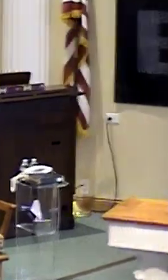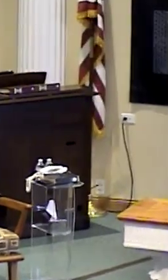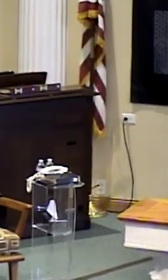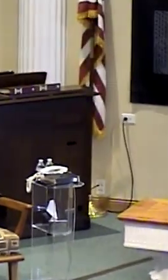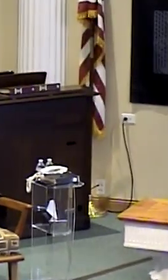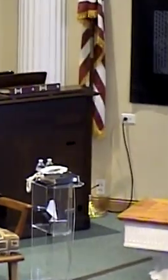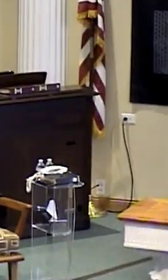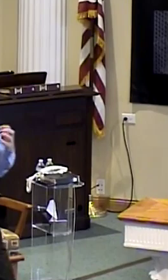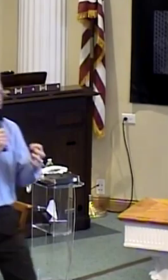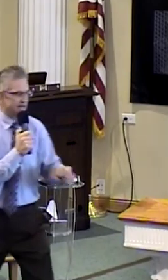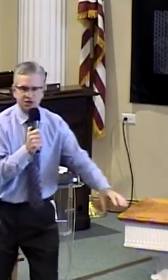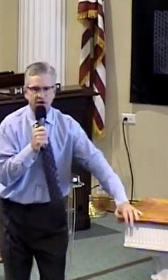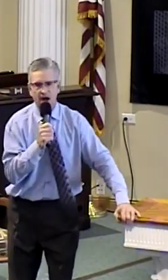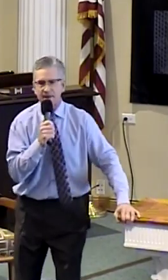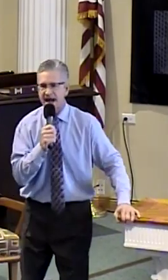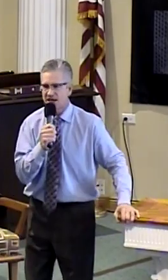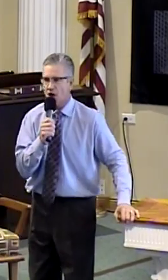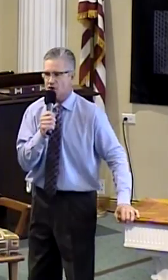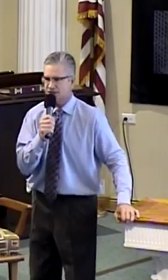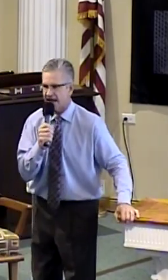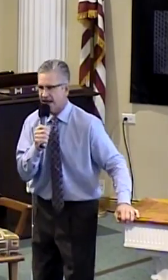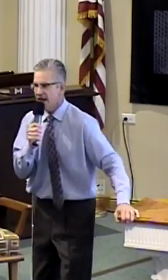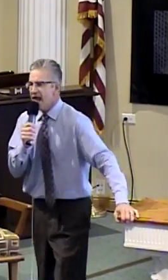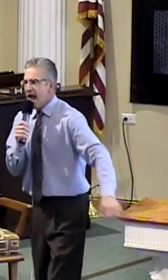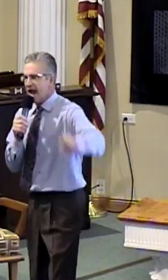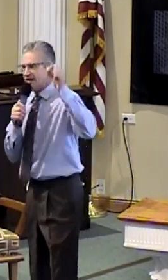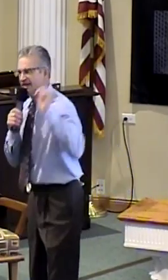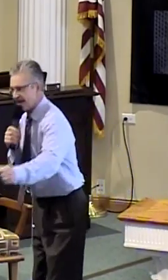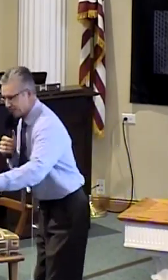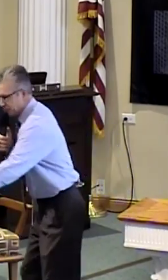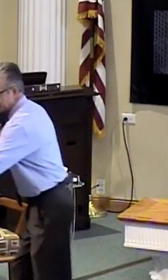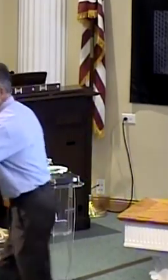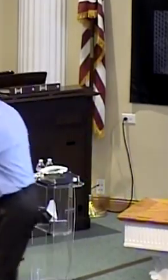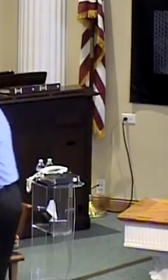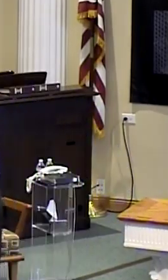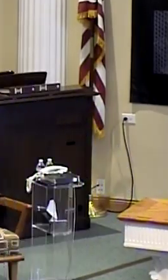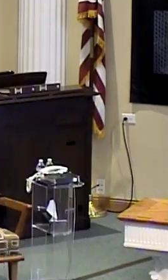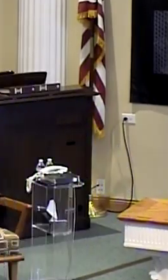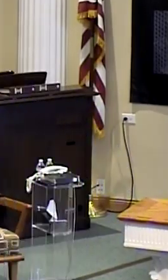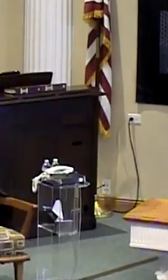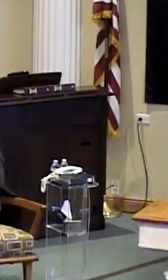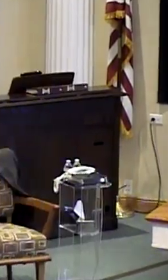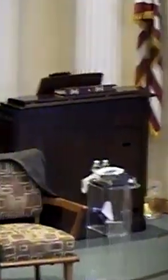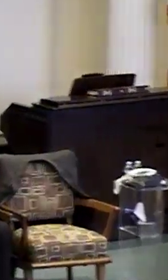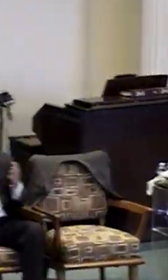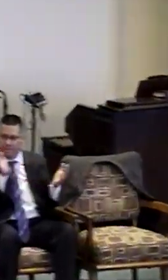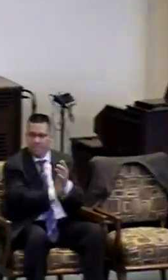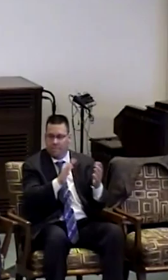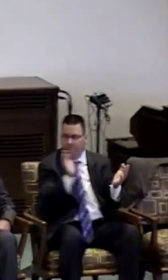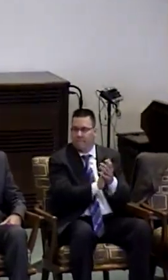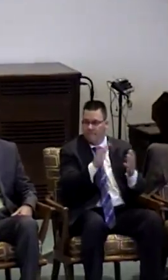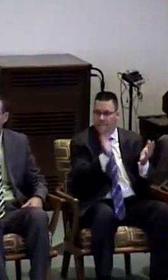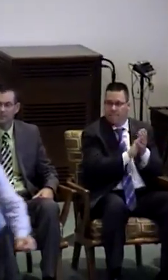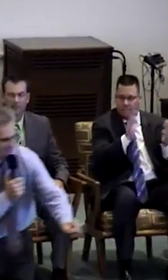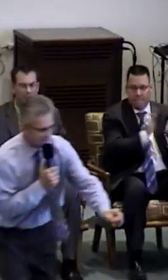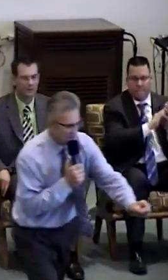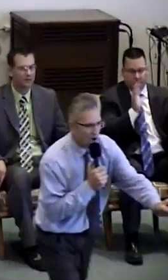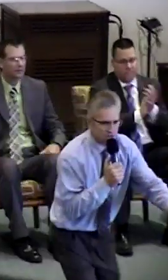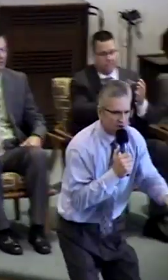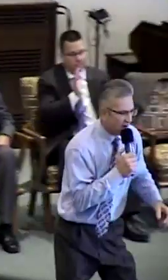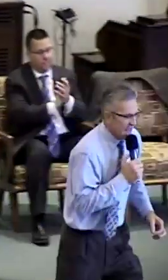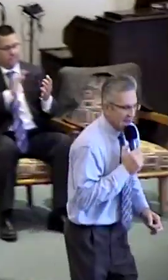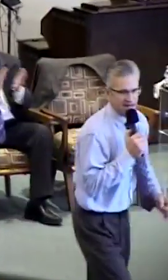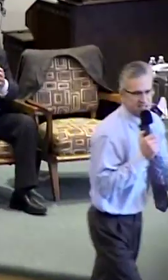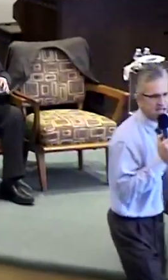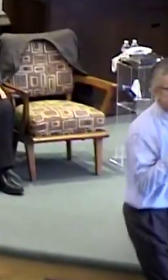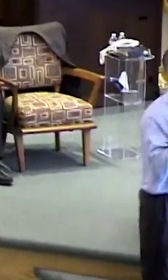of the poison that has entered our body called sin. And he puts that little hypodermic needle at the